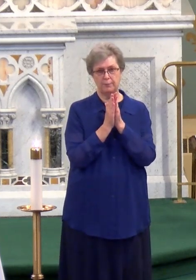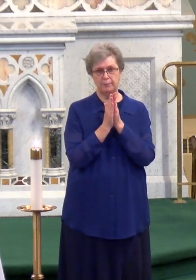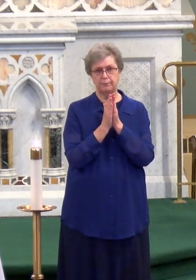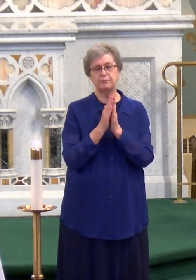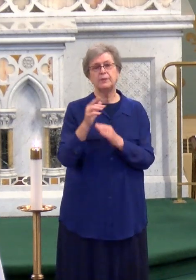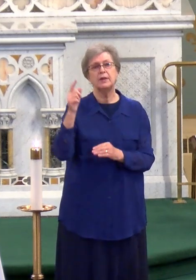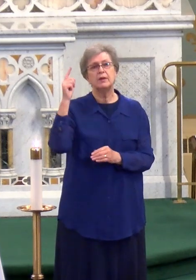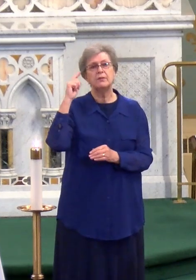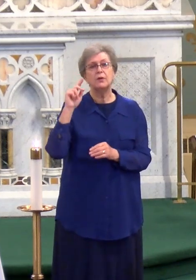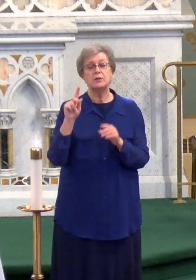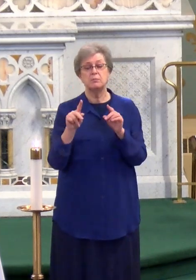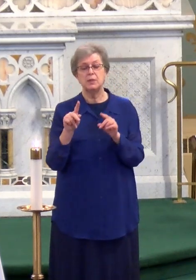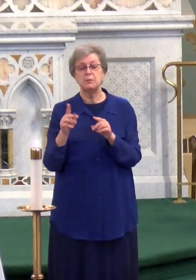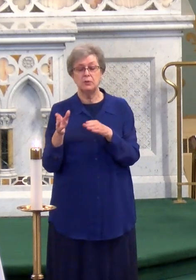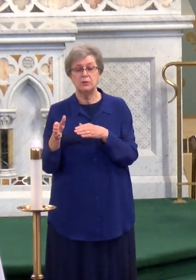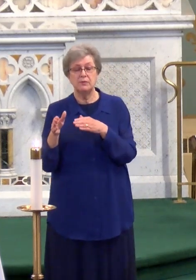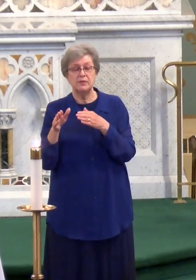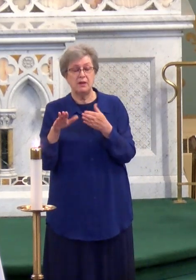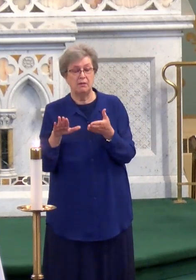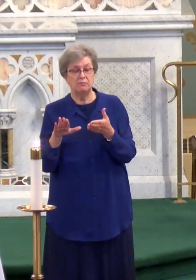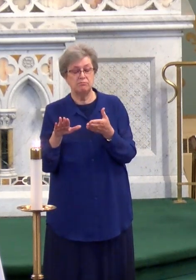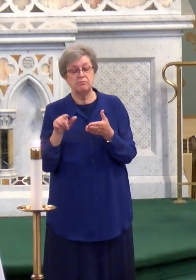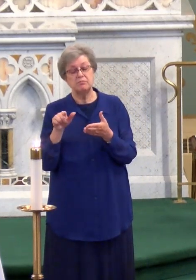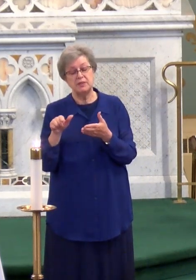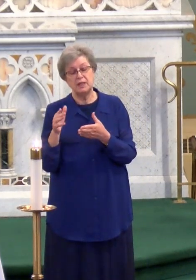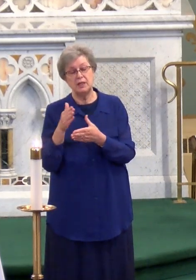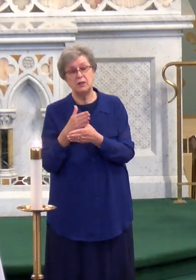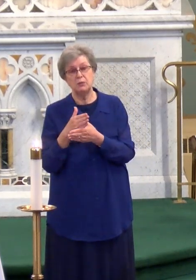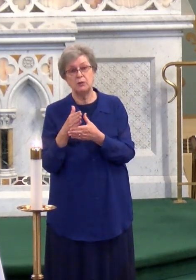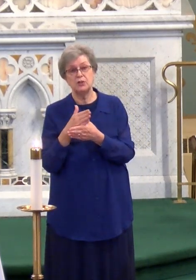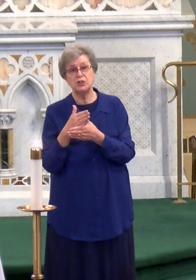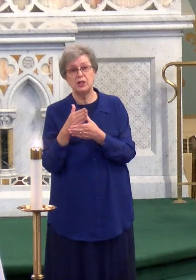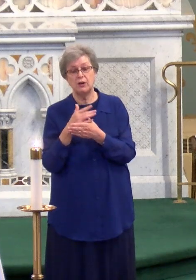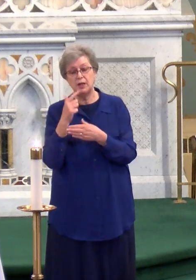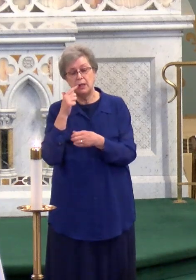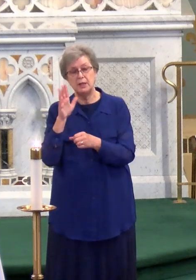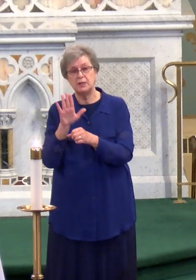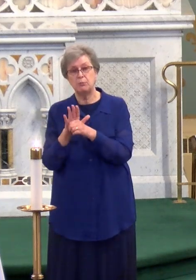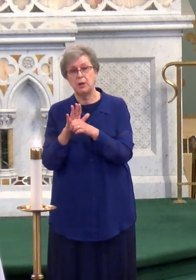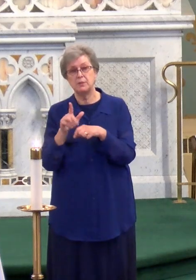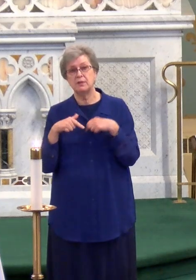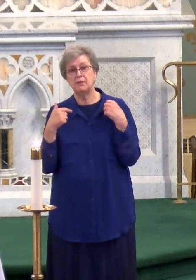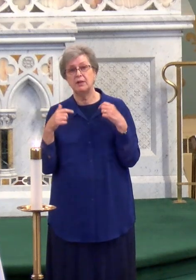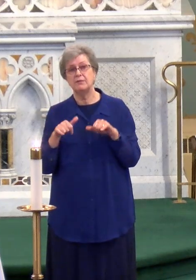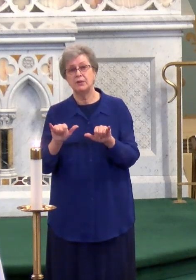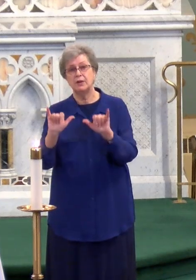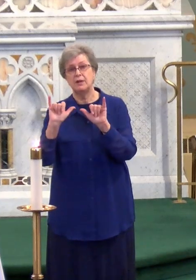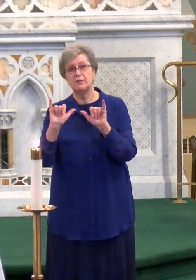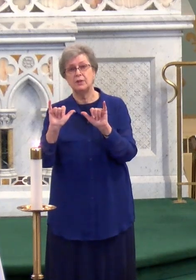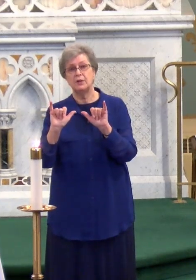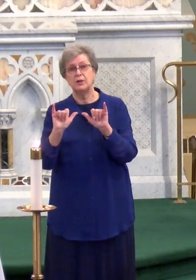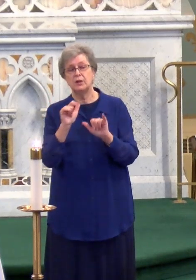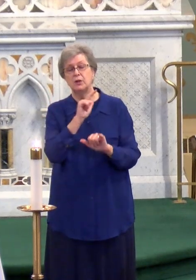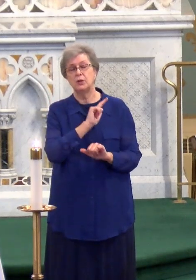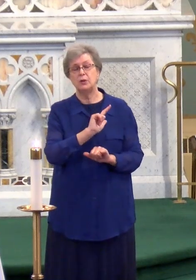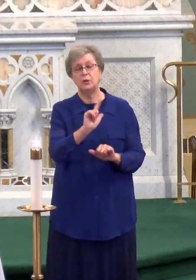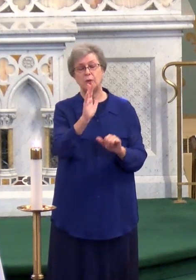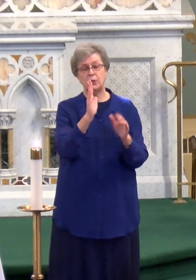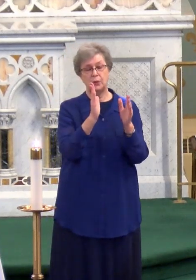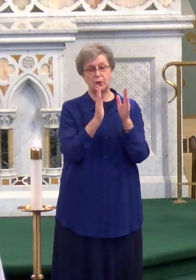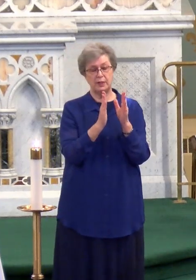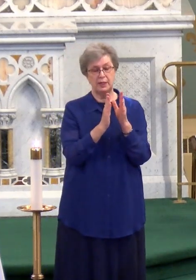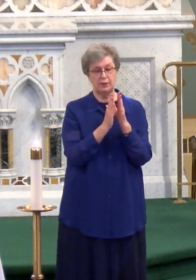For those who have died, that they may share in the gift and promise of eternal life, we pray to the